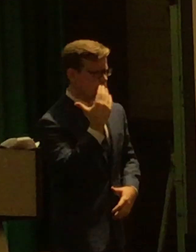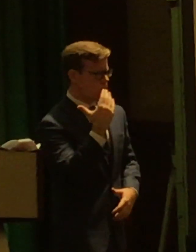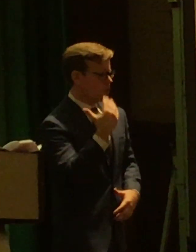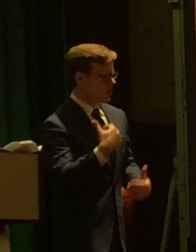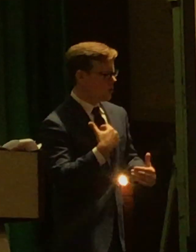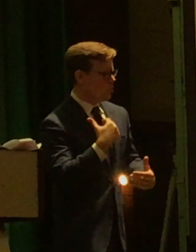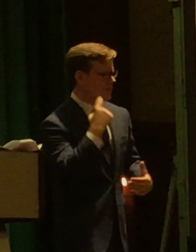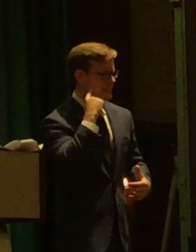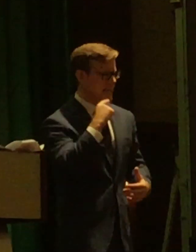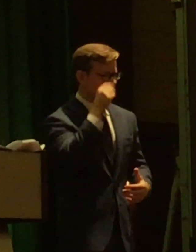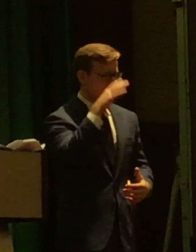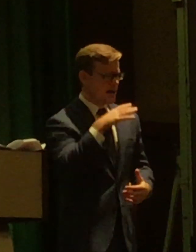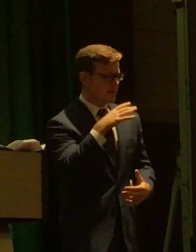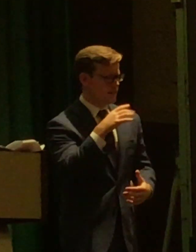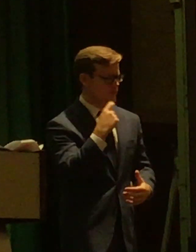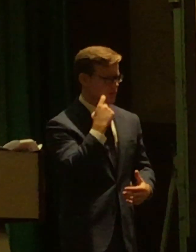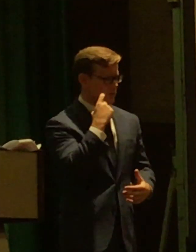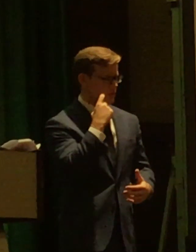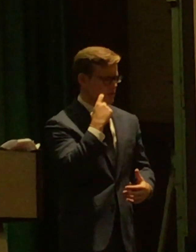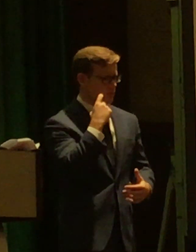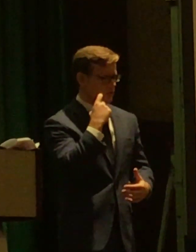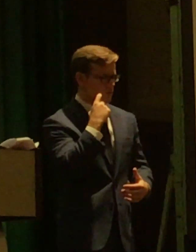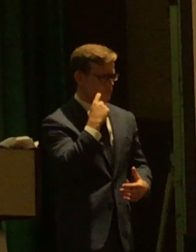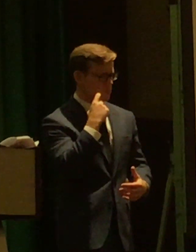who serve in